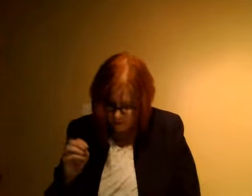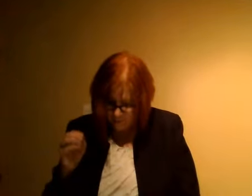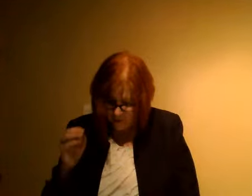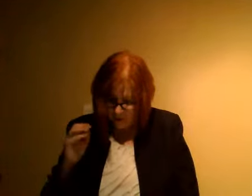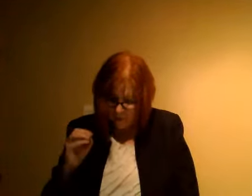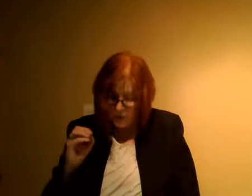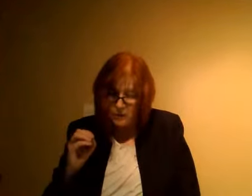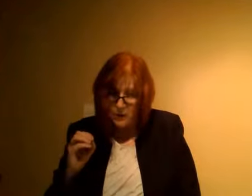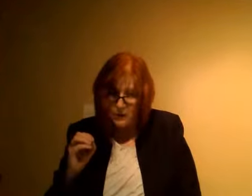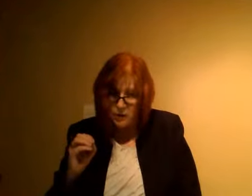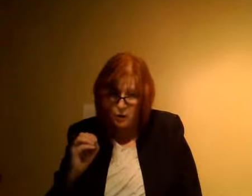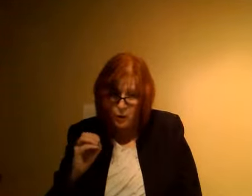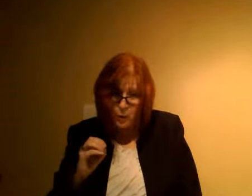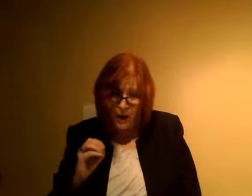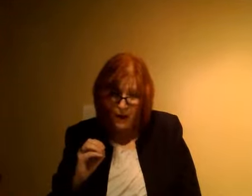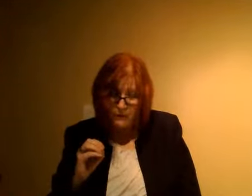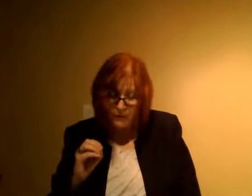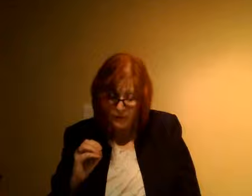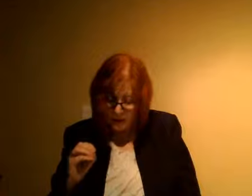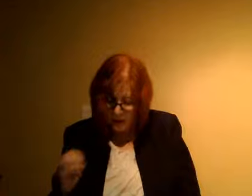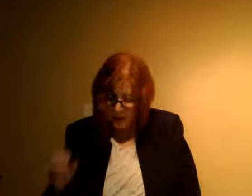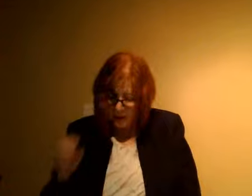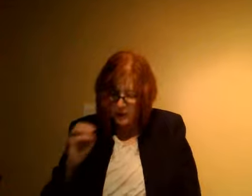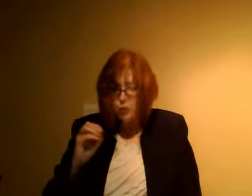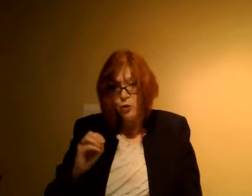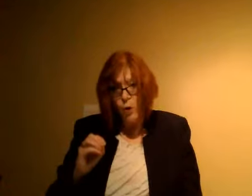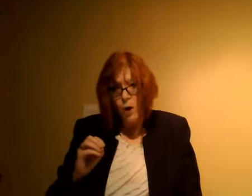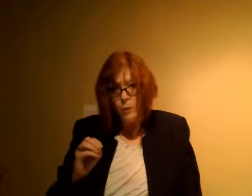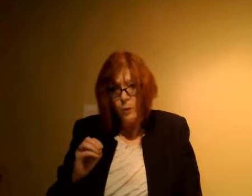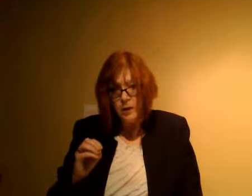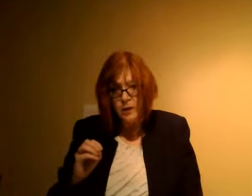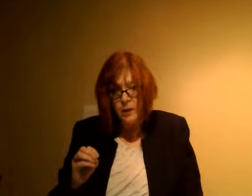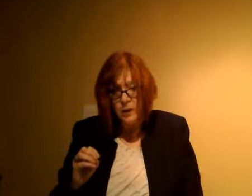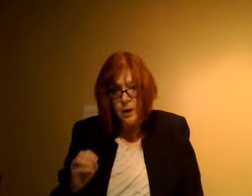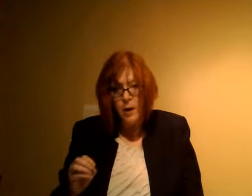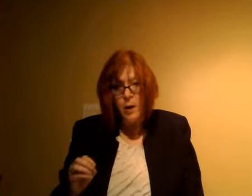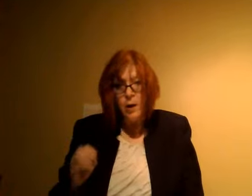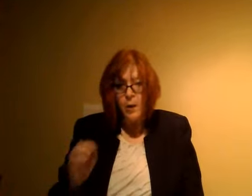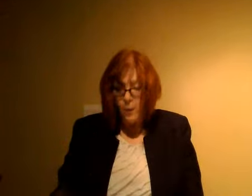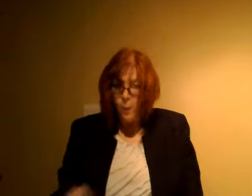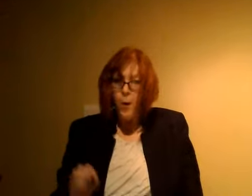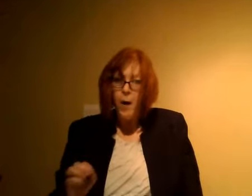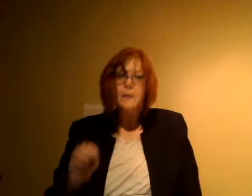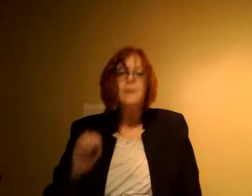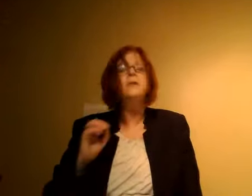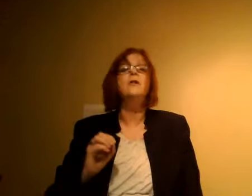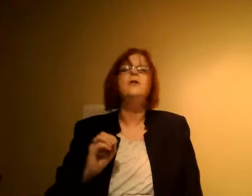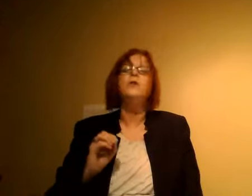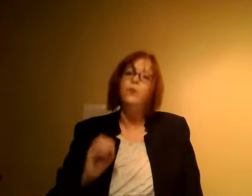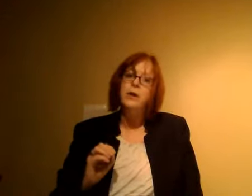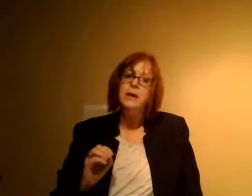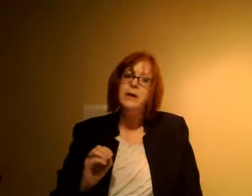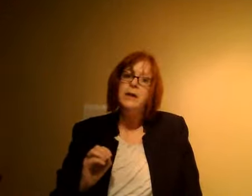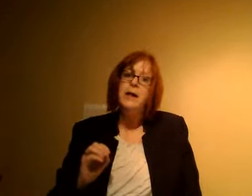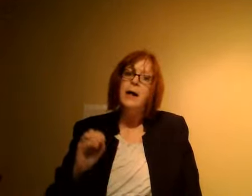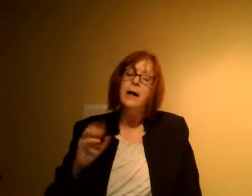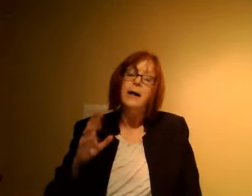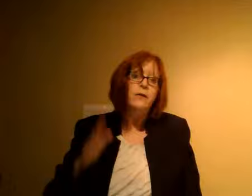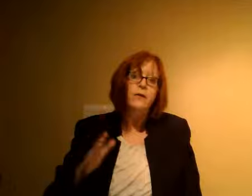for every response you have. Start with, why does this really